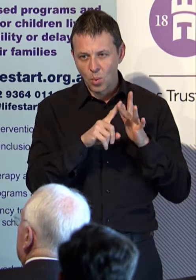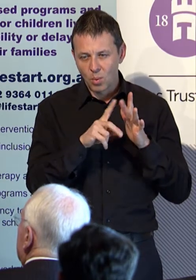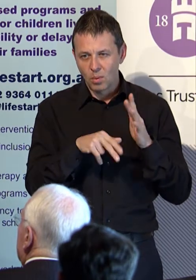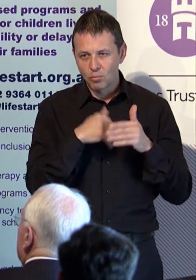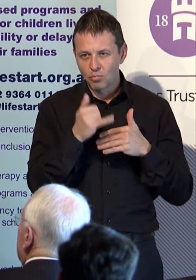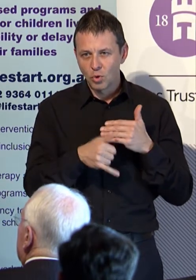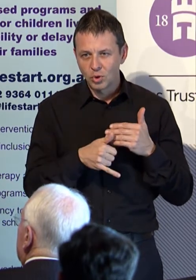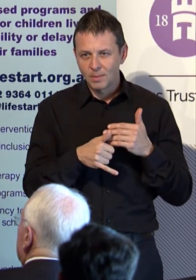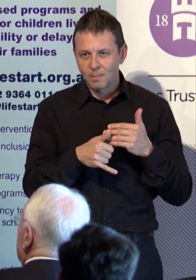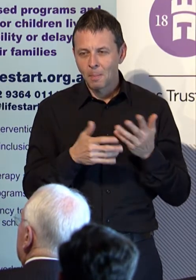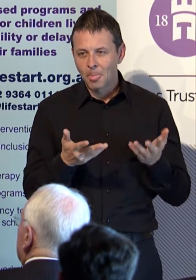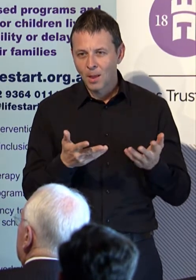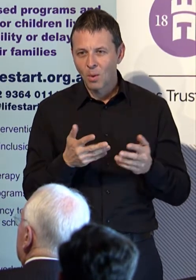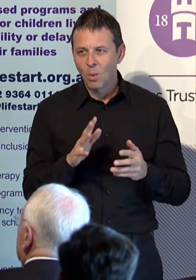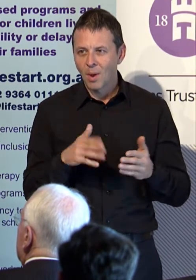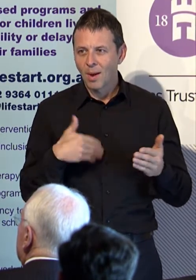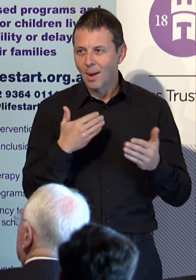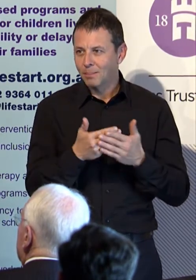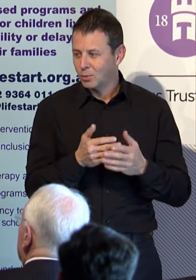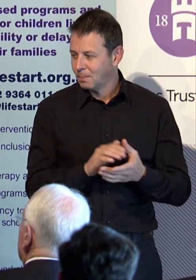So where do we get to?